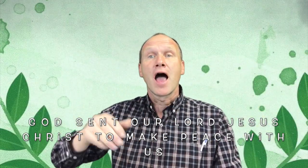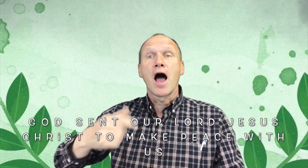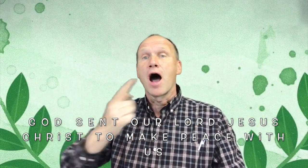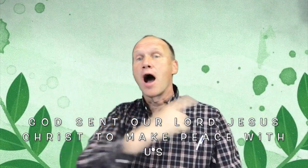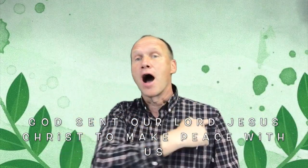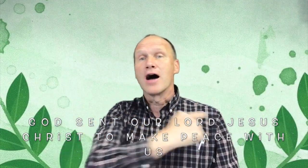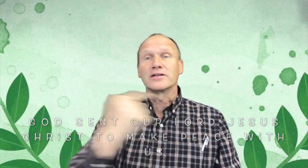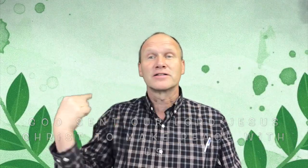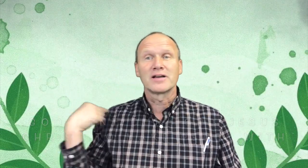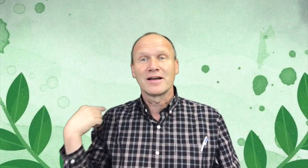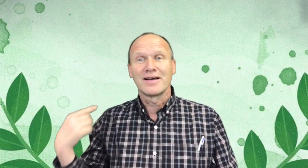us.